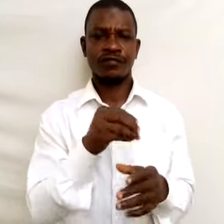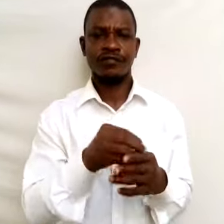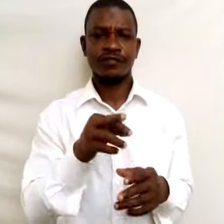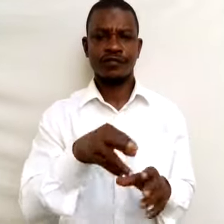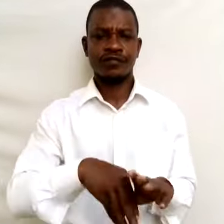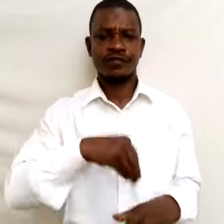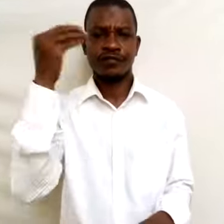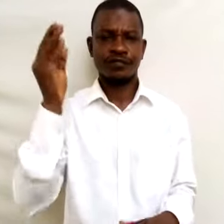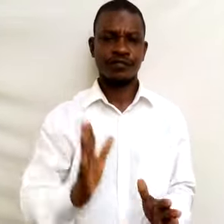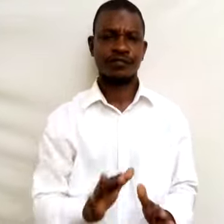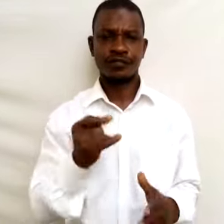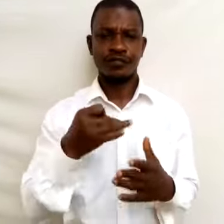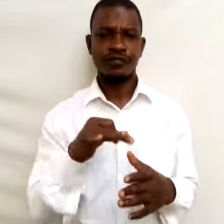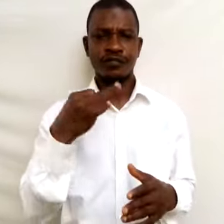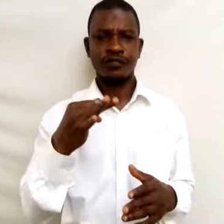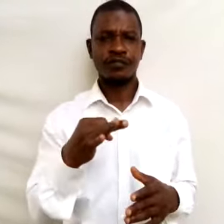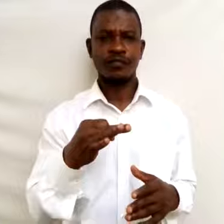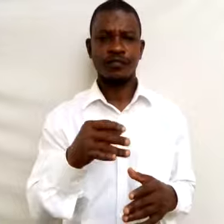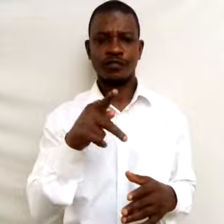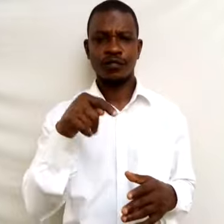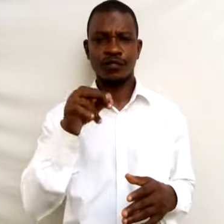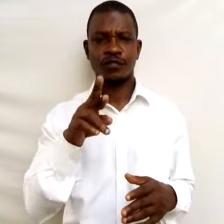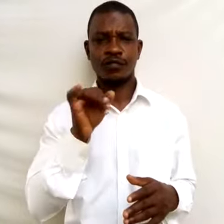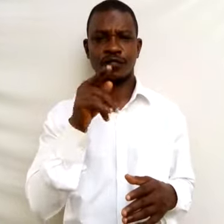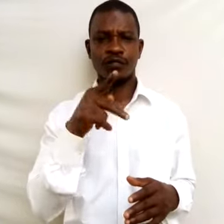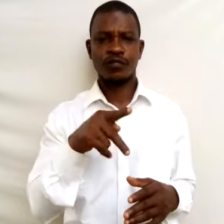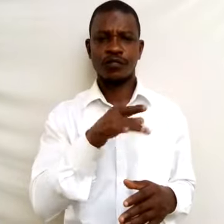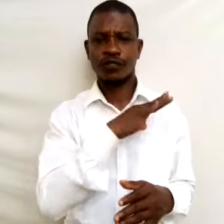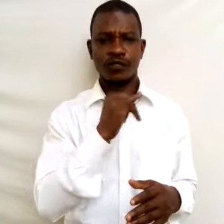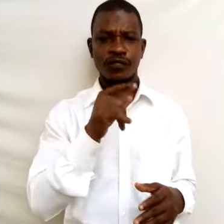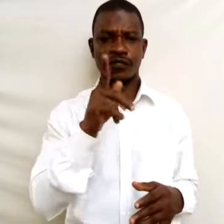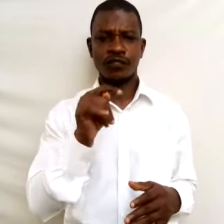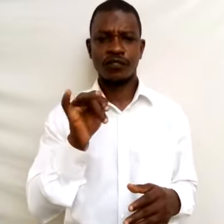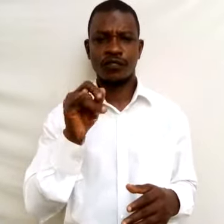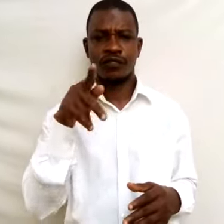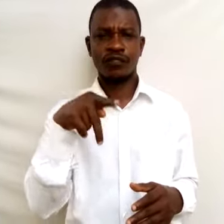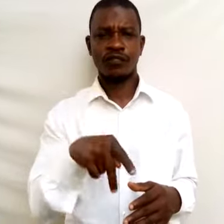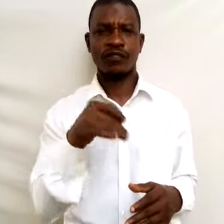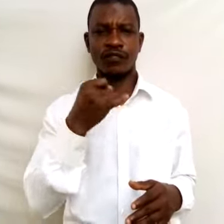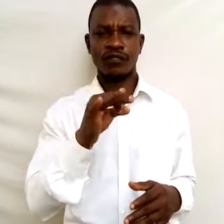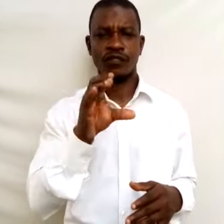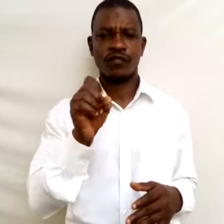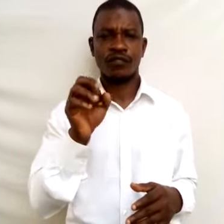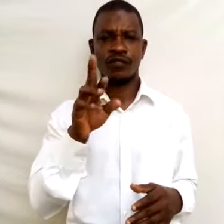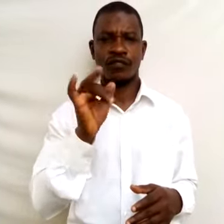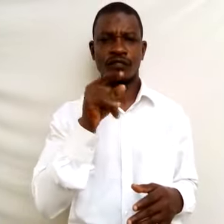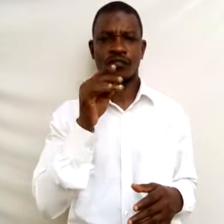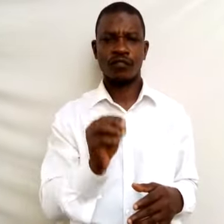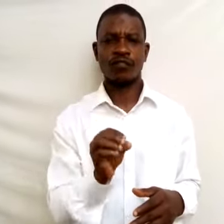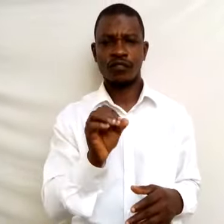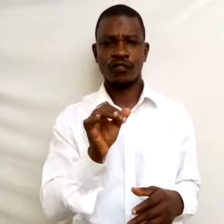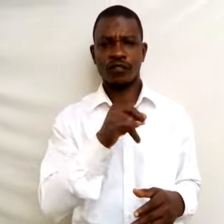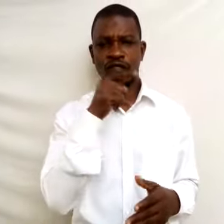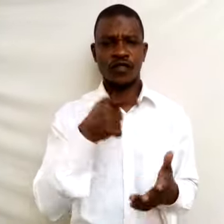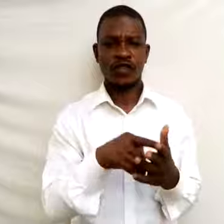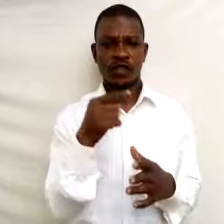removal of the prepuce and the tip of the clitoris. This is the only